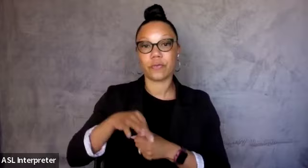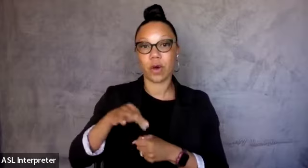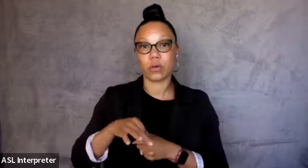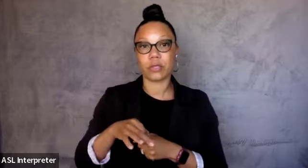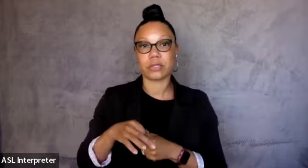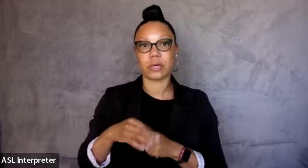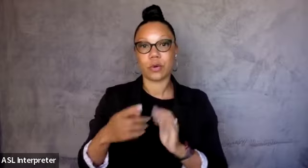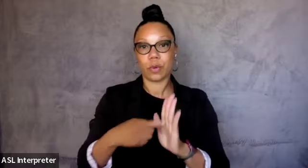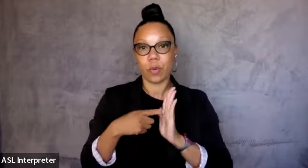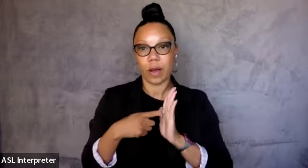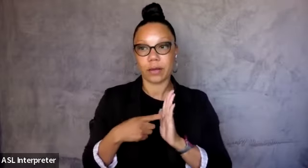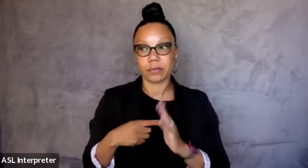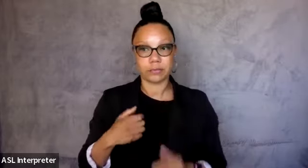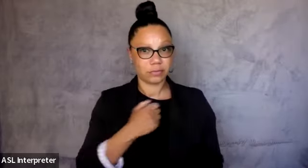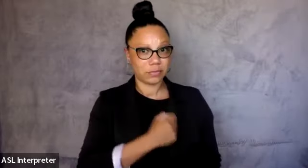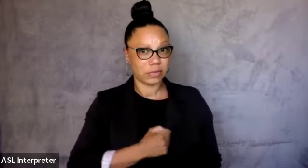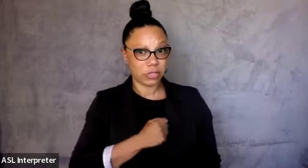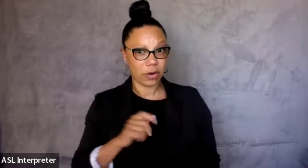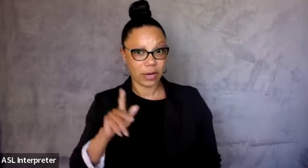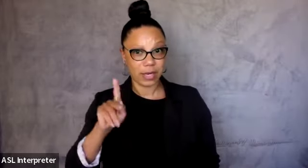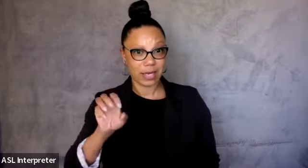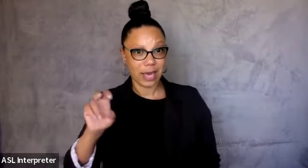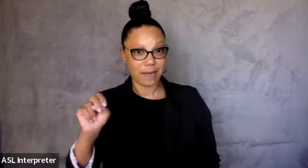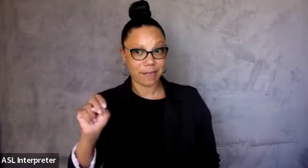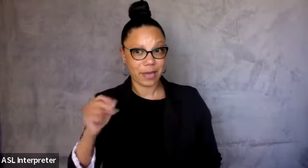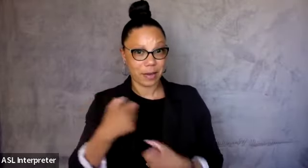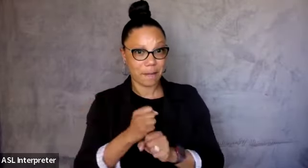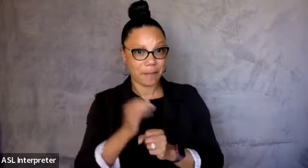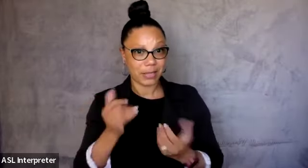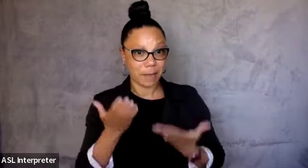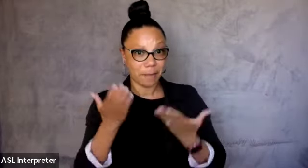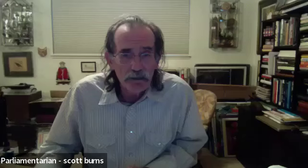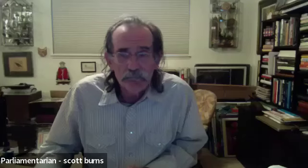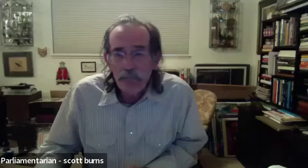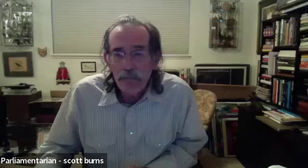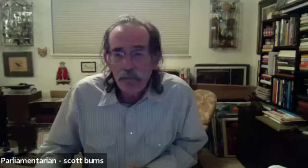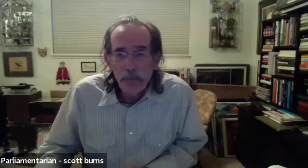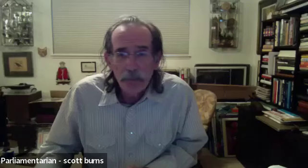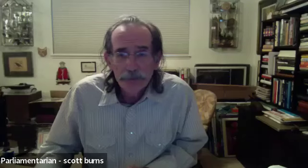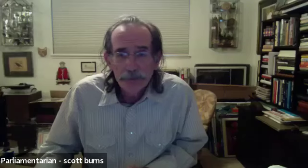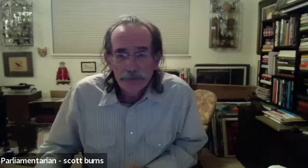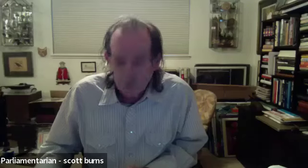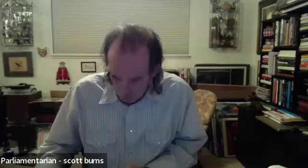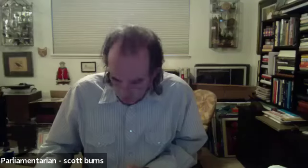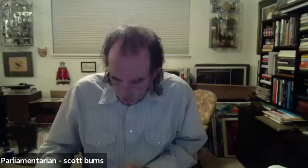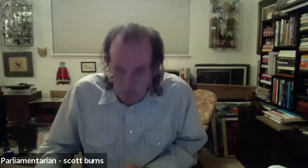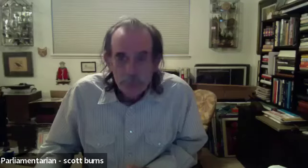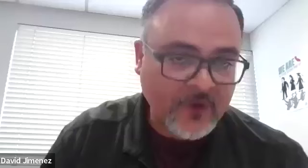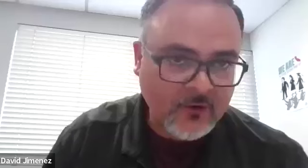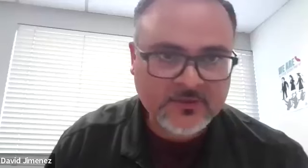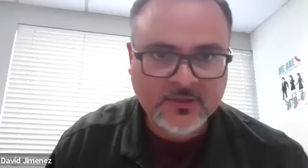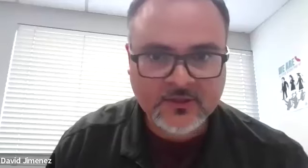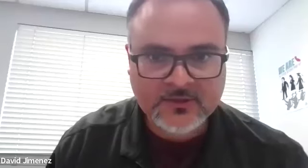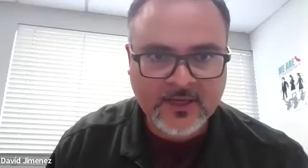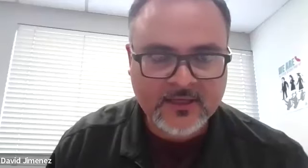Sorry, I missed that. Did Kevin Healy make that motion? Kevin Healy made the motion, Stephen Olari seconded it. Okay, so we're gonna close debate. We're